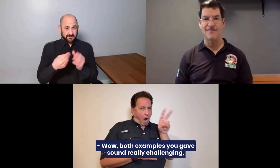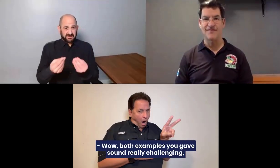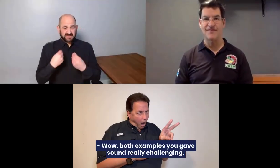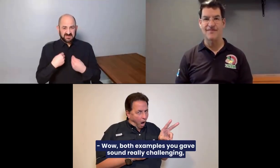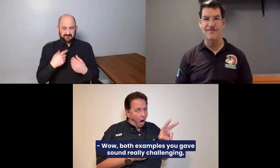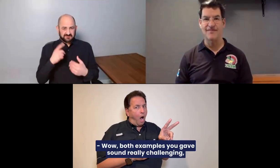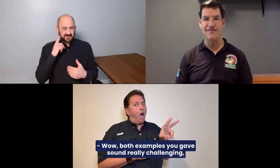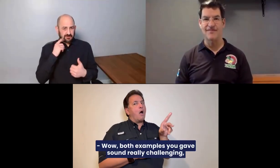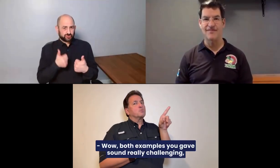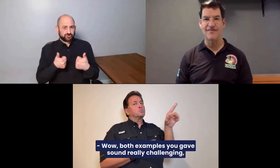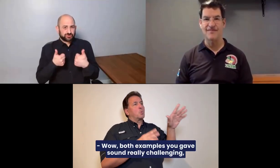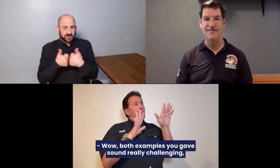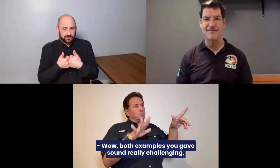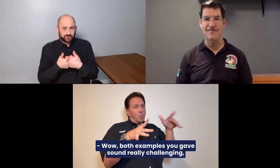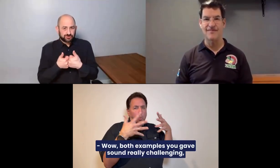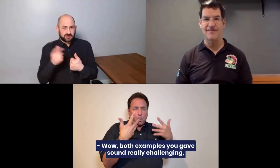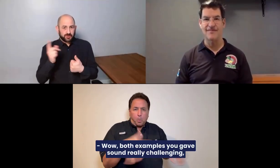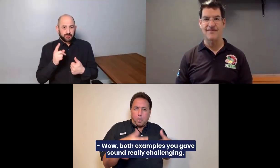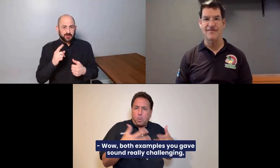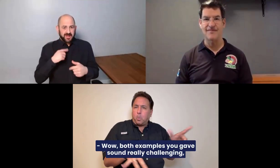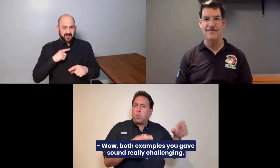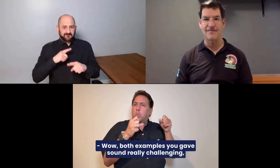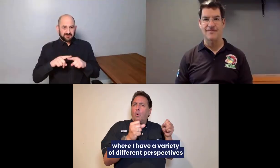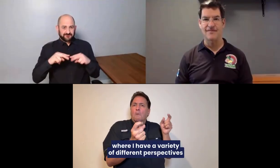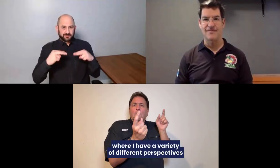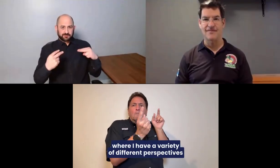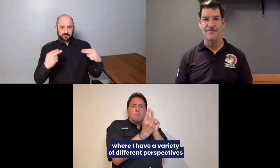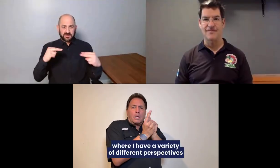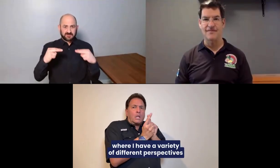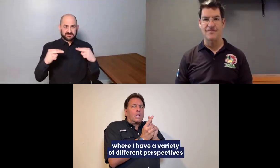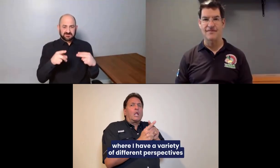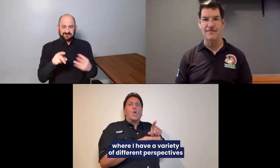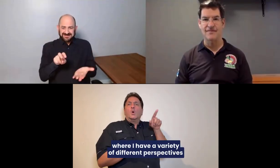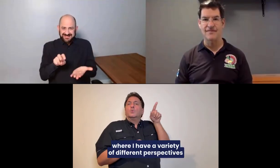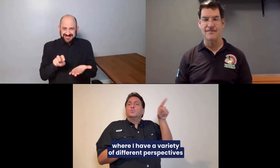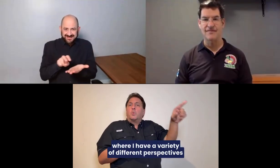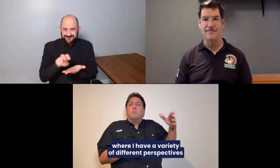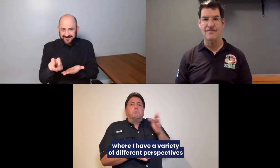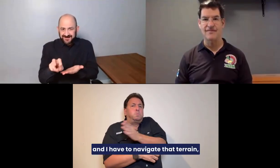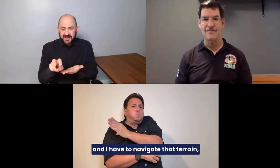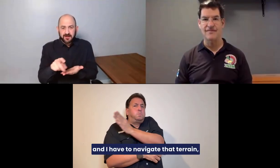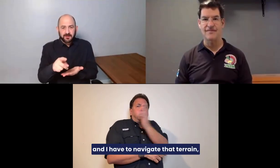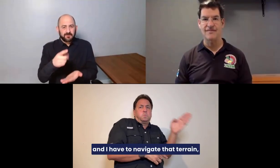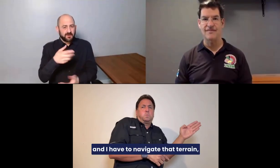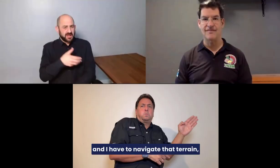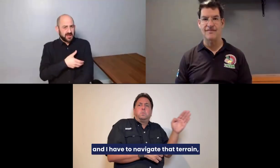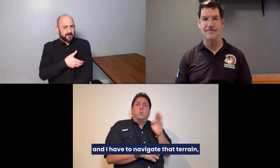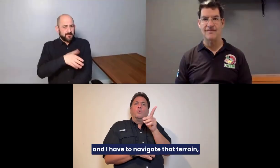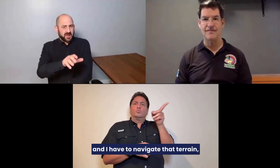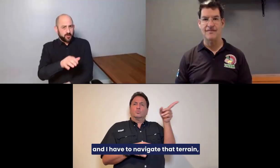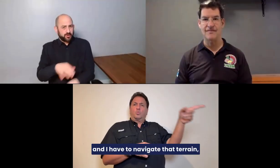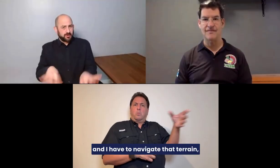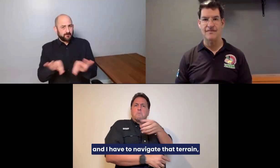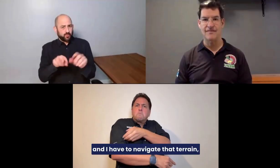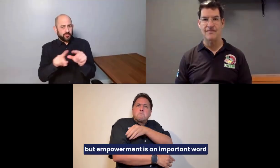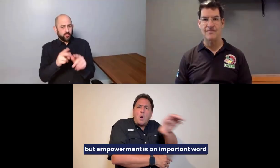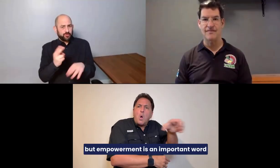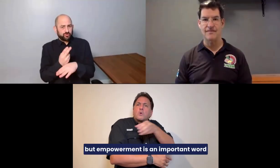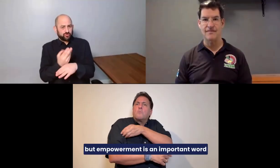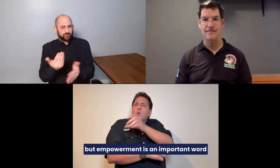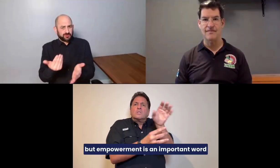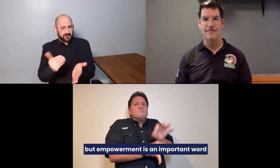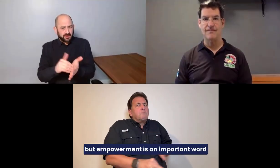Wow. Both examples you gave sound really challenging, where I have a variety of different perspectives and I have to navigate that terrain.